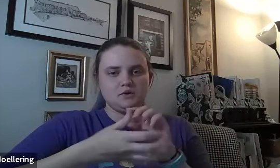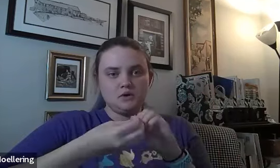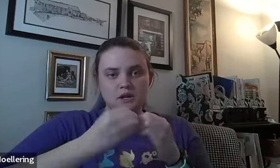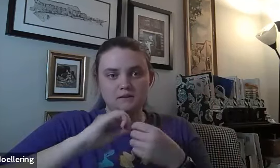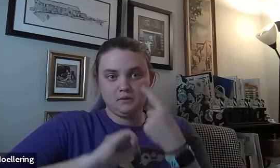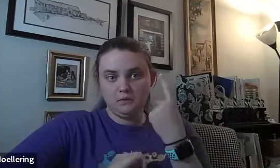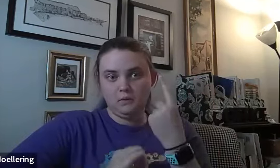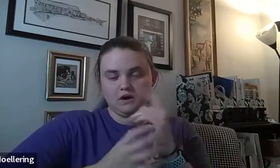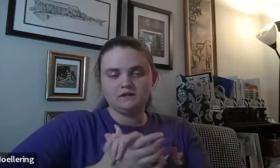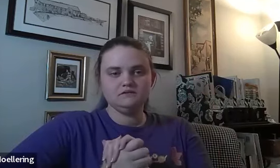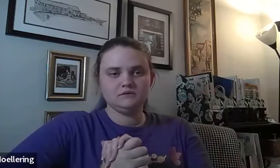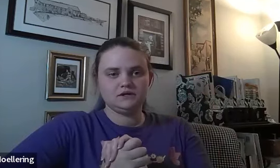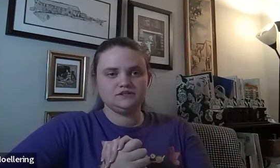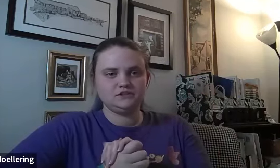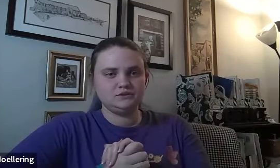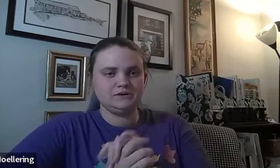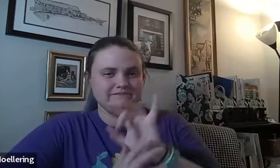number 1, we're going to do